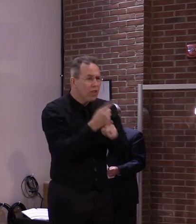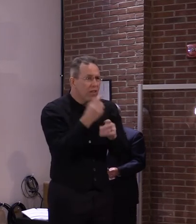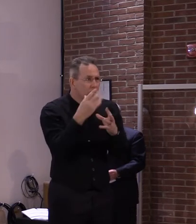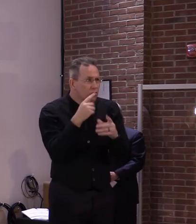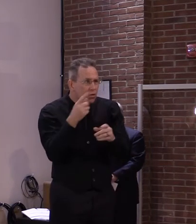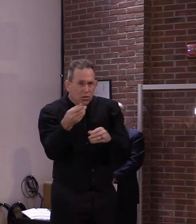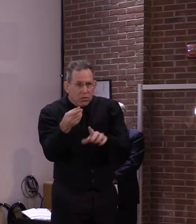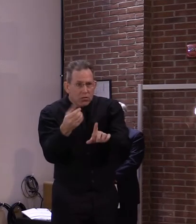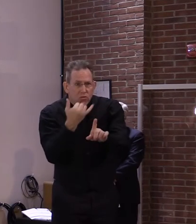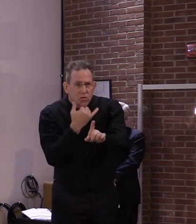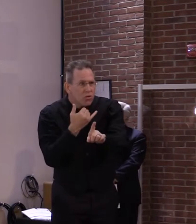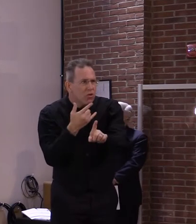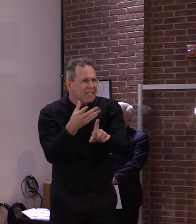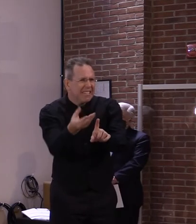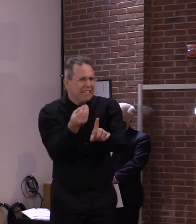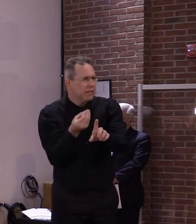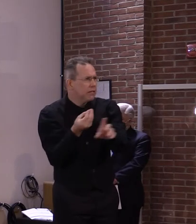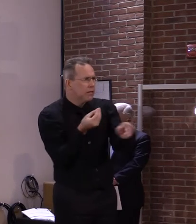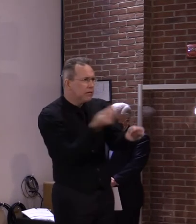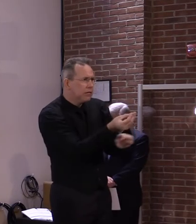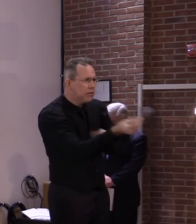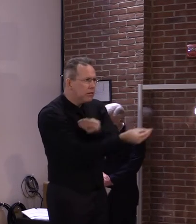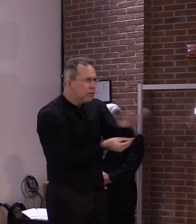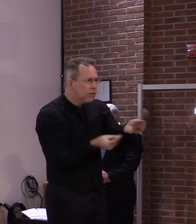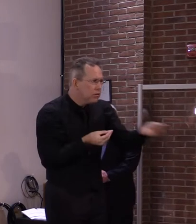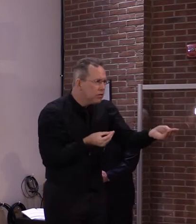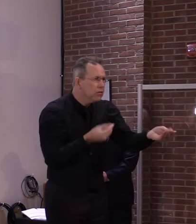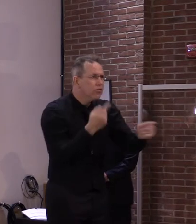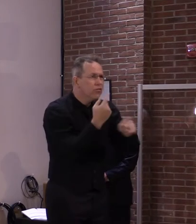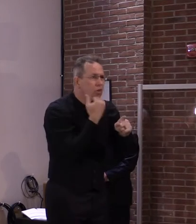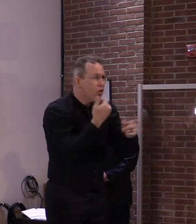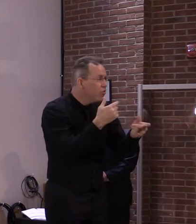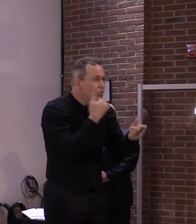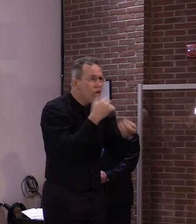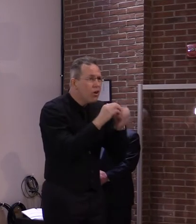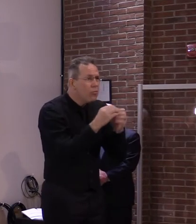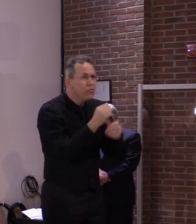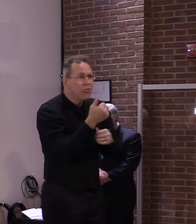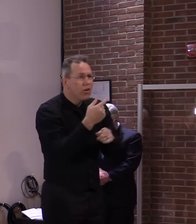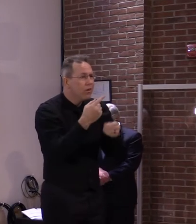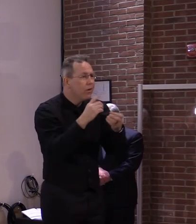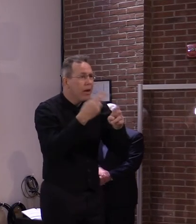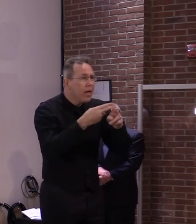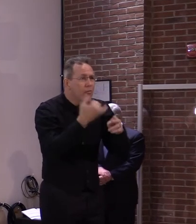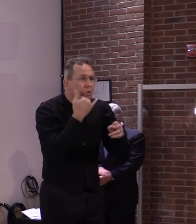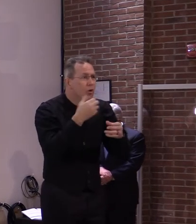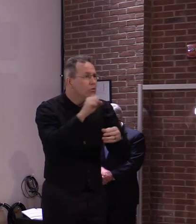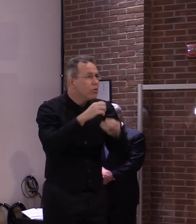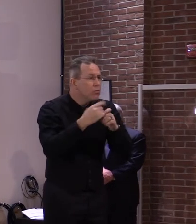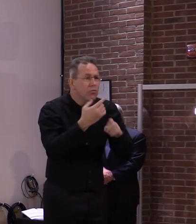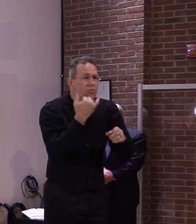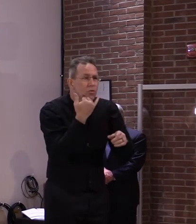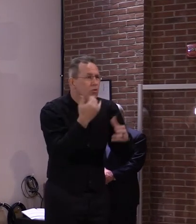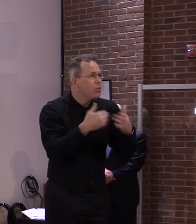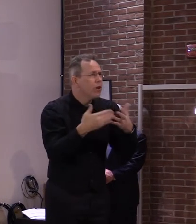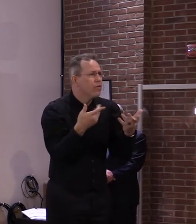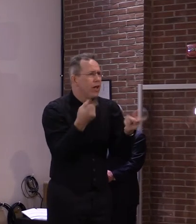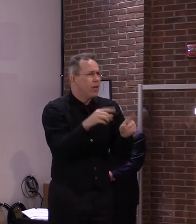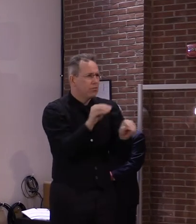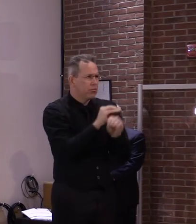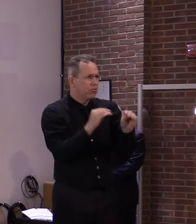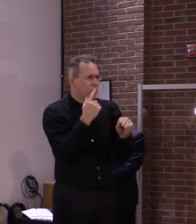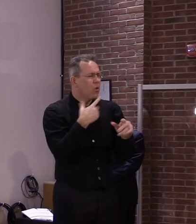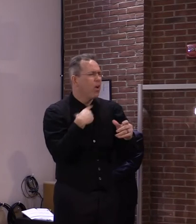1099s back as well as making sure that we put quality control provisions in place in the future